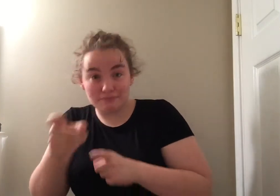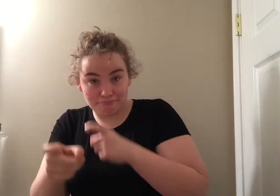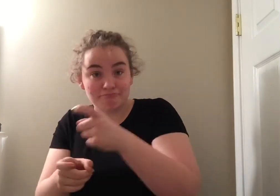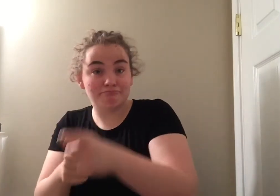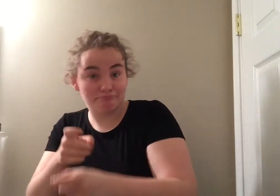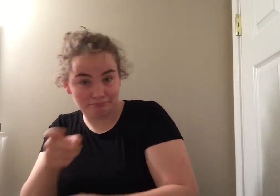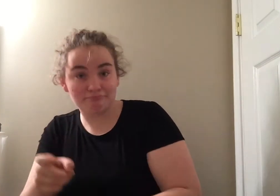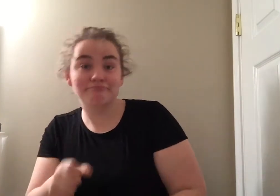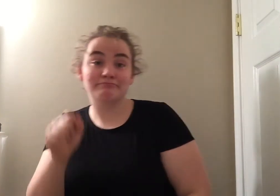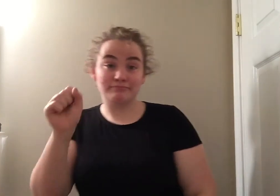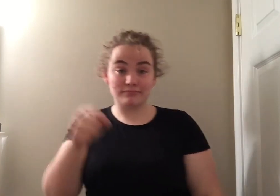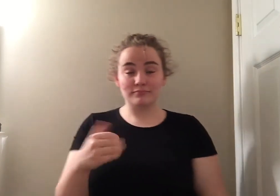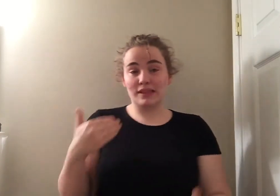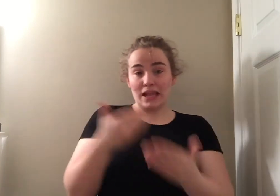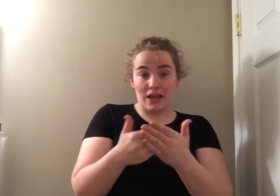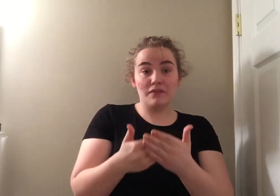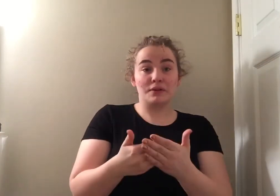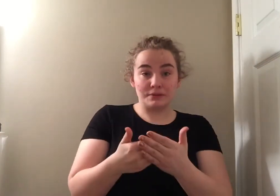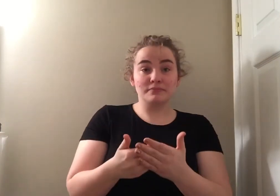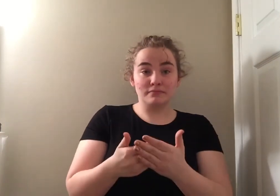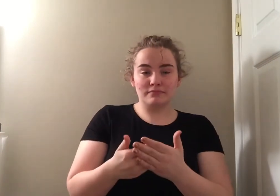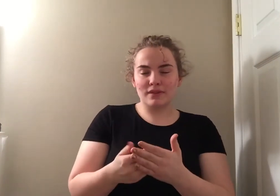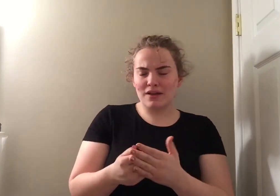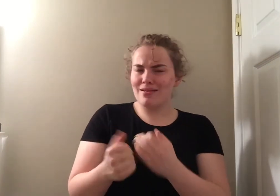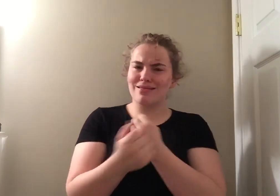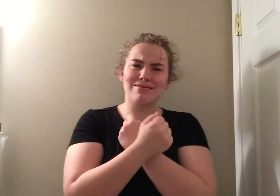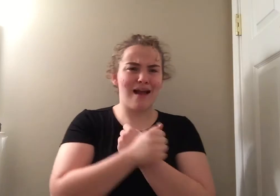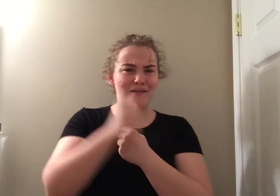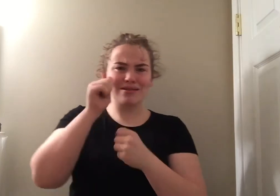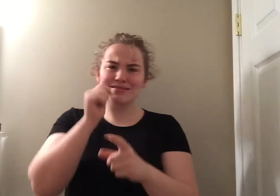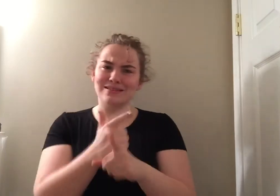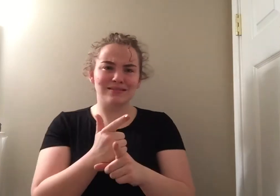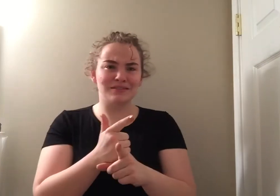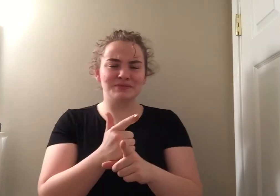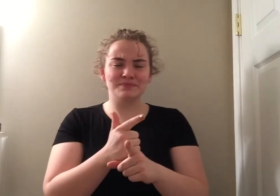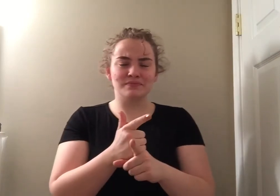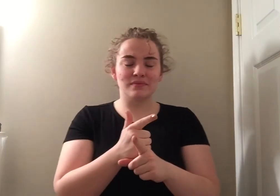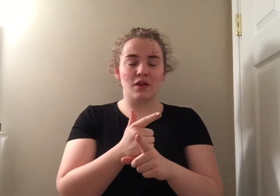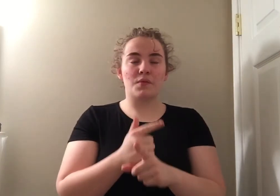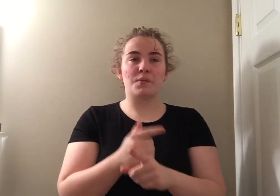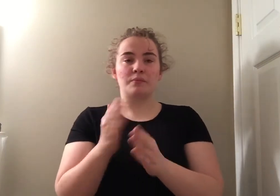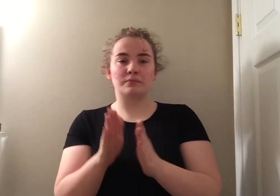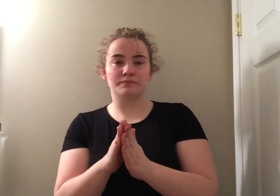that's both evidence for her being a really loving sister. Flip back. All you need to do is bend this back.